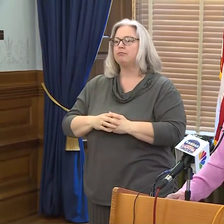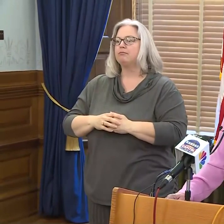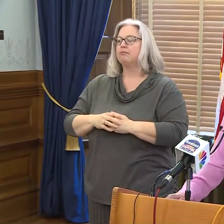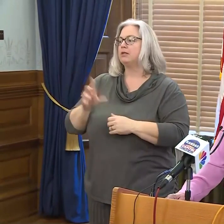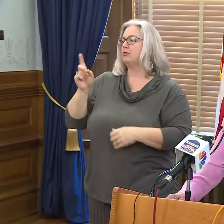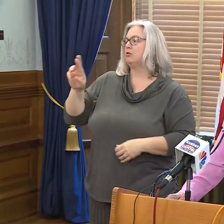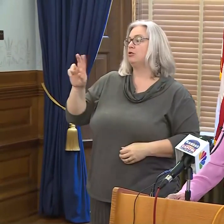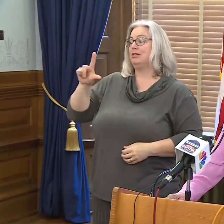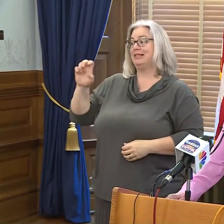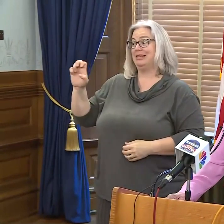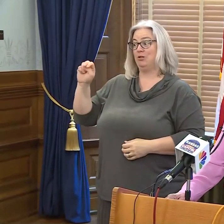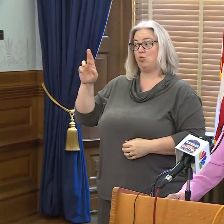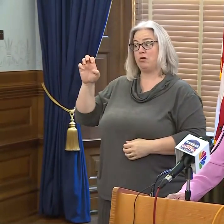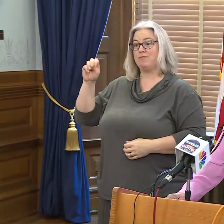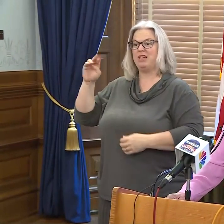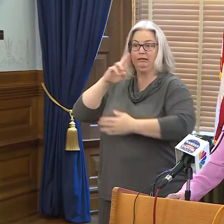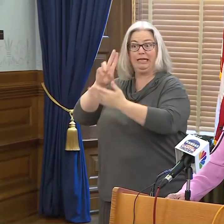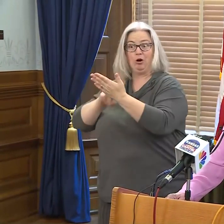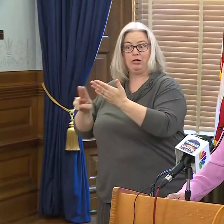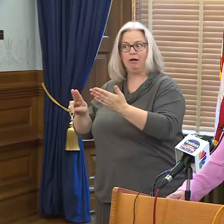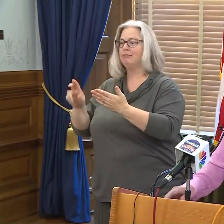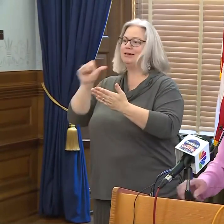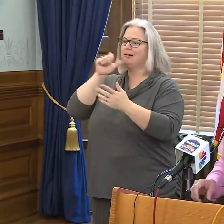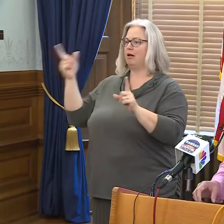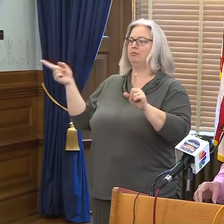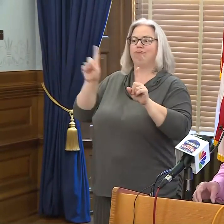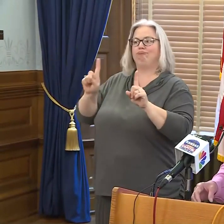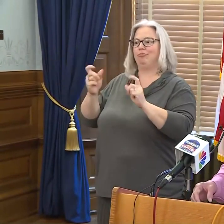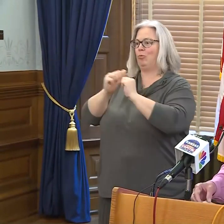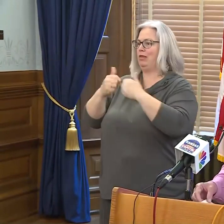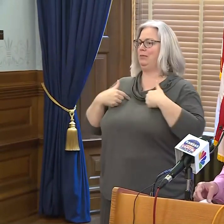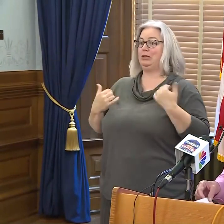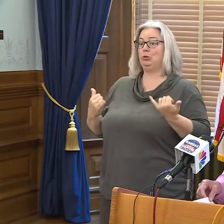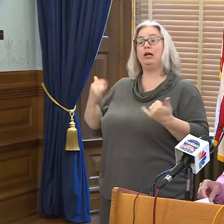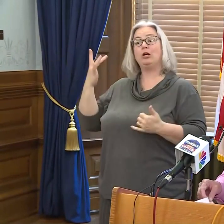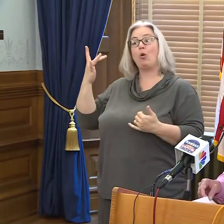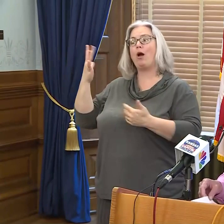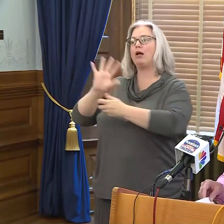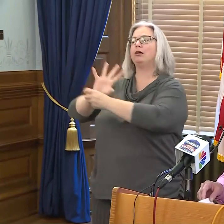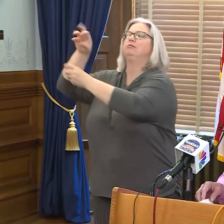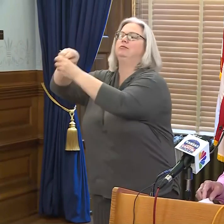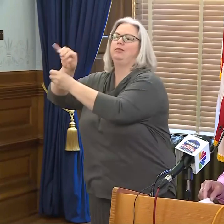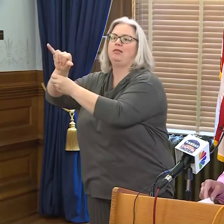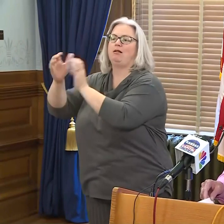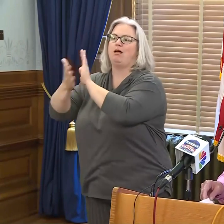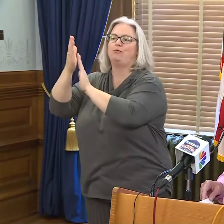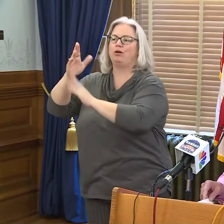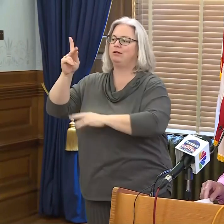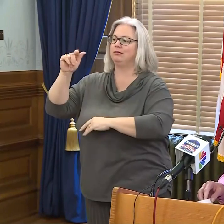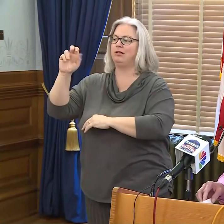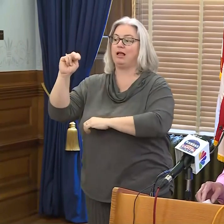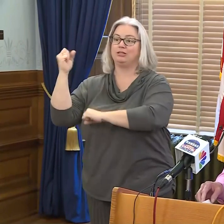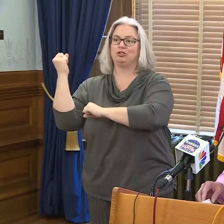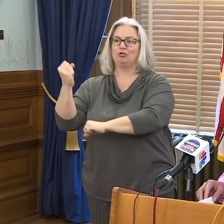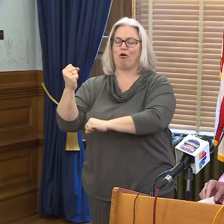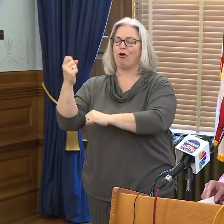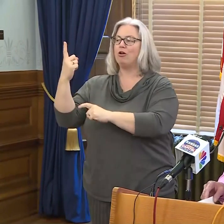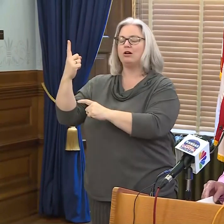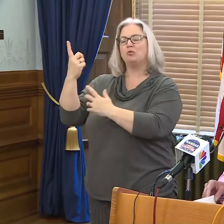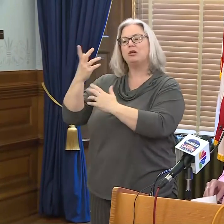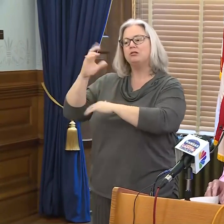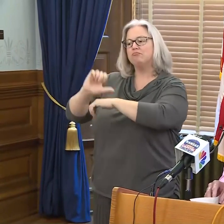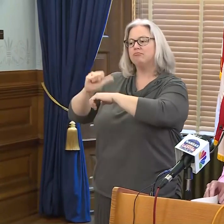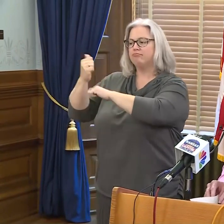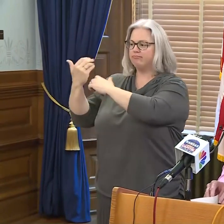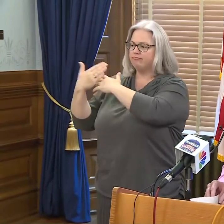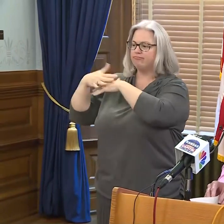Dr. Lee Norman, Secretary Norman, will not be joining me today because he's part of Operation Kansas Strong, which was built